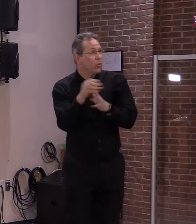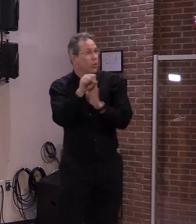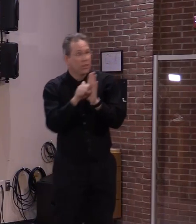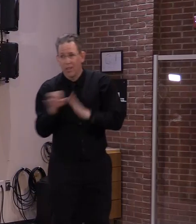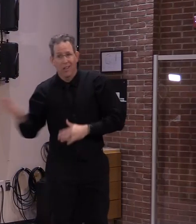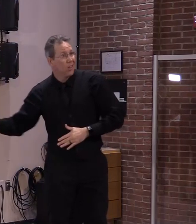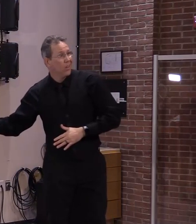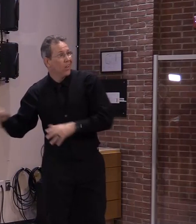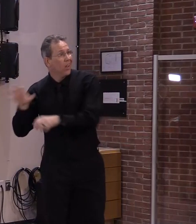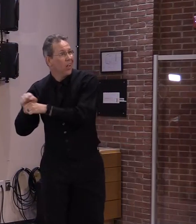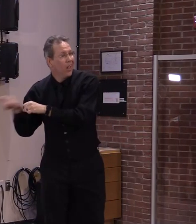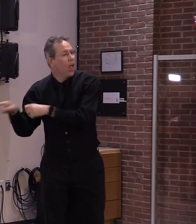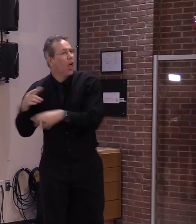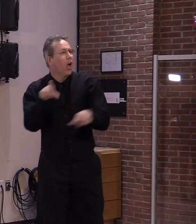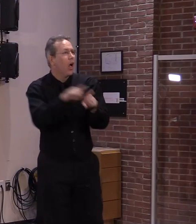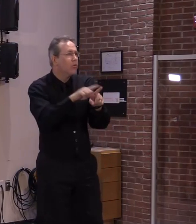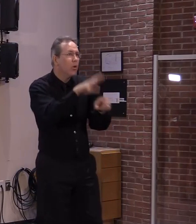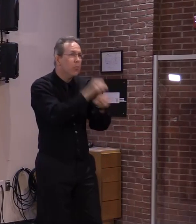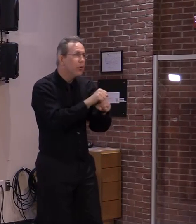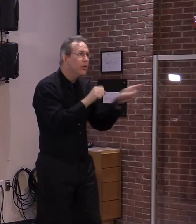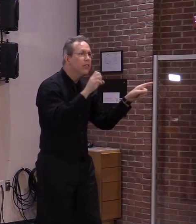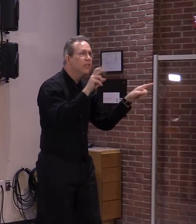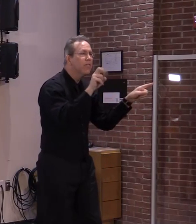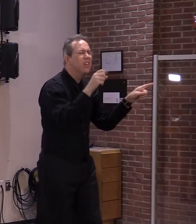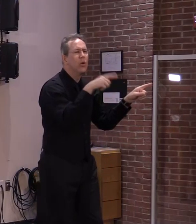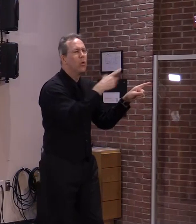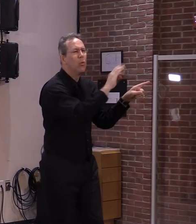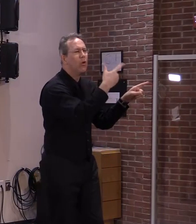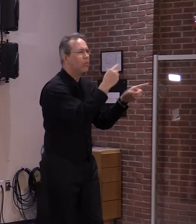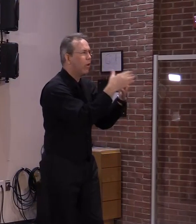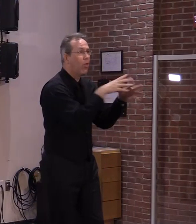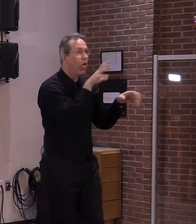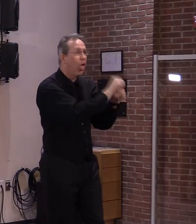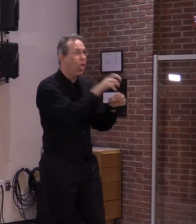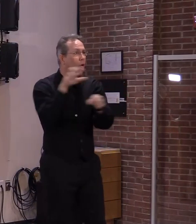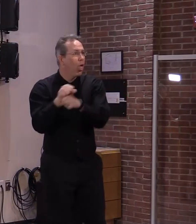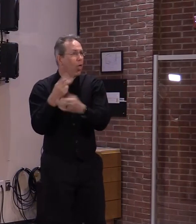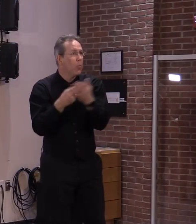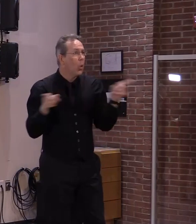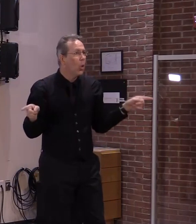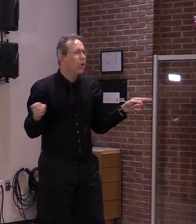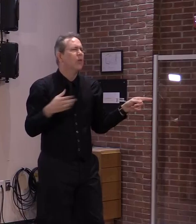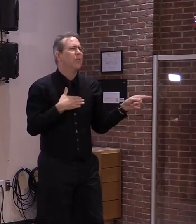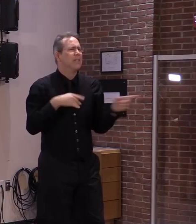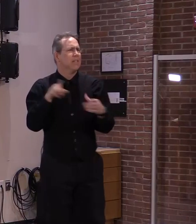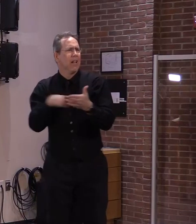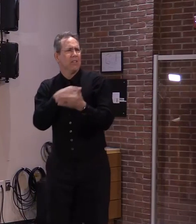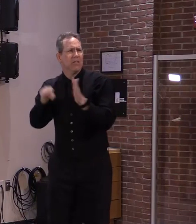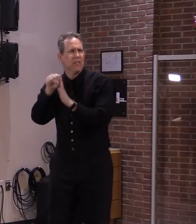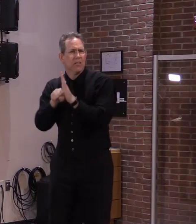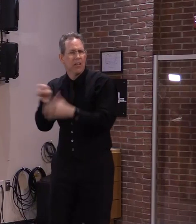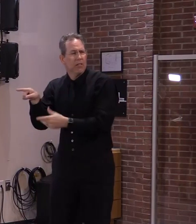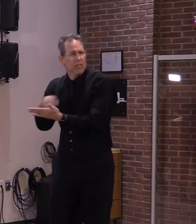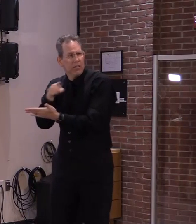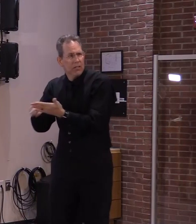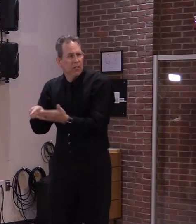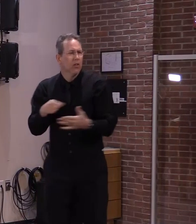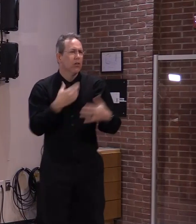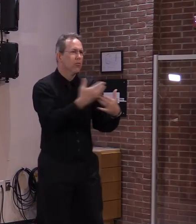subsequent appointment at a pharmacy, please cancel the appointment in the state system if you get a vaccine at one